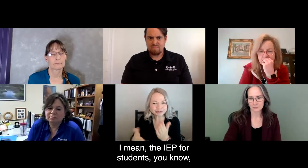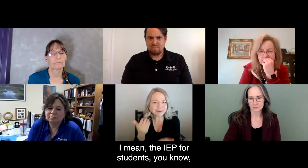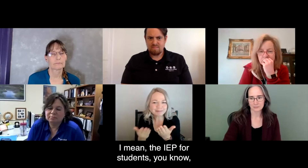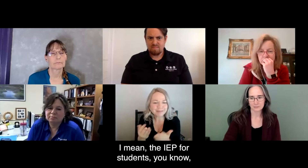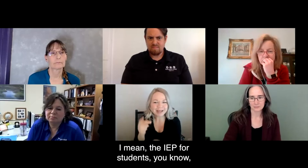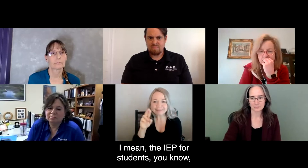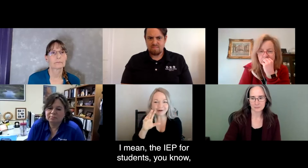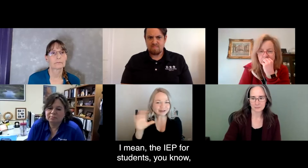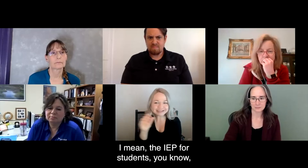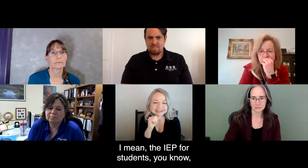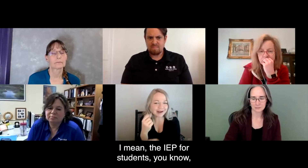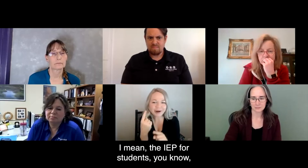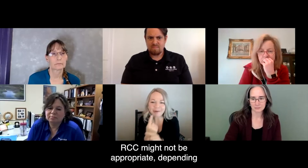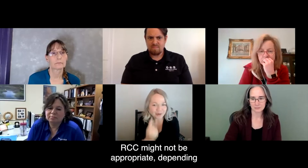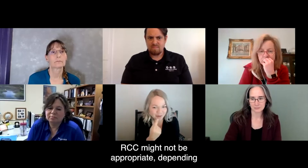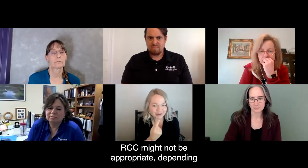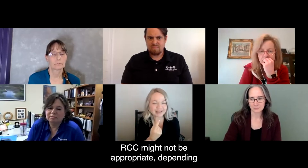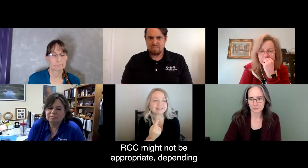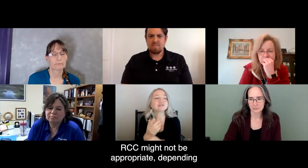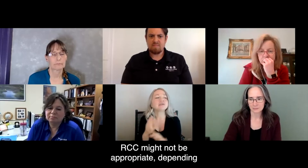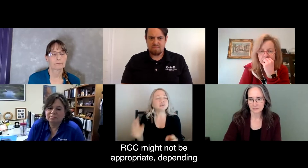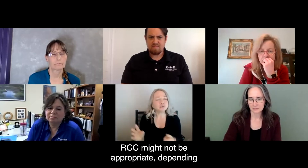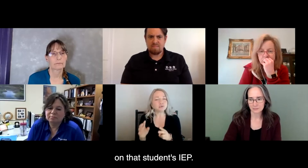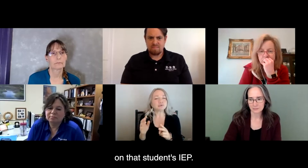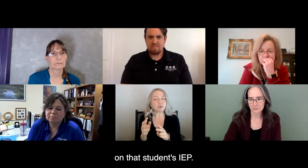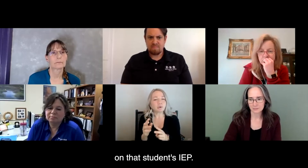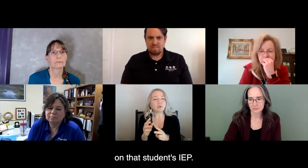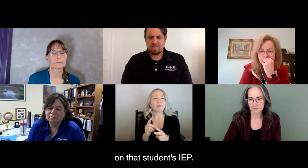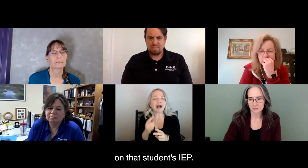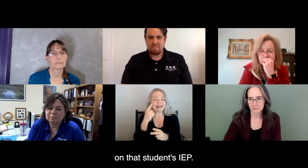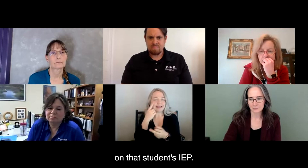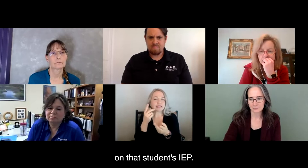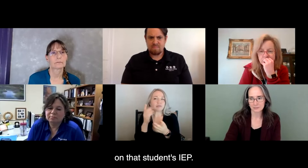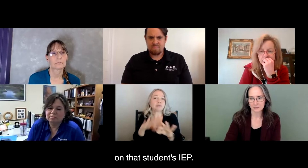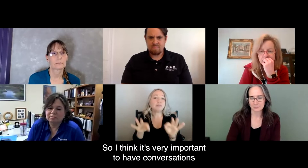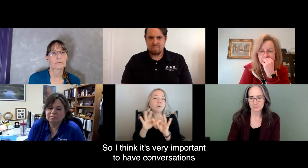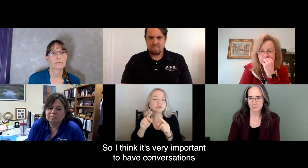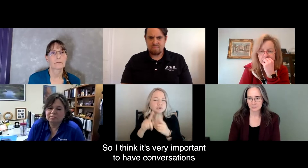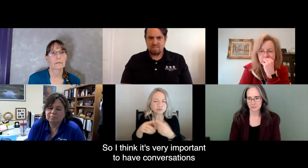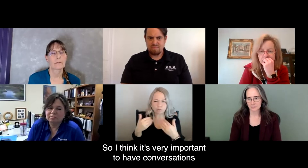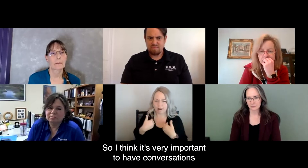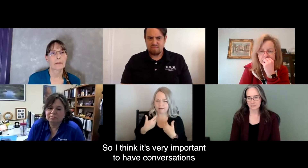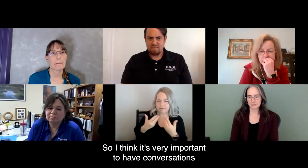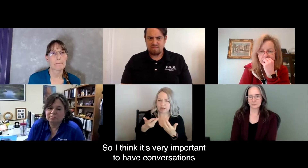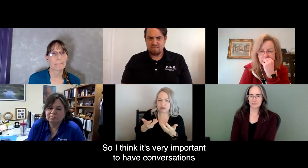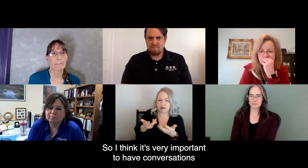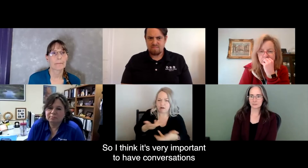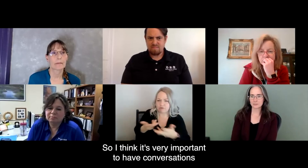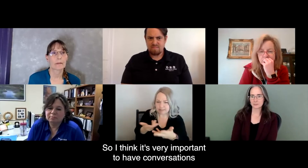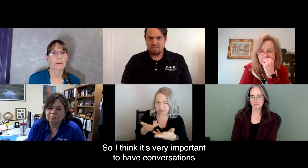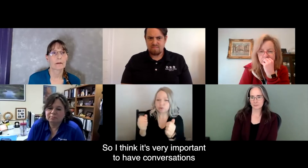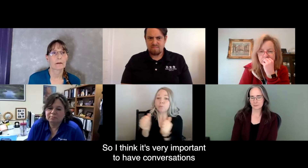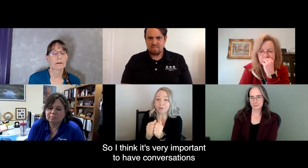I mean, the EIP for students, you know, RCC might not be appropriate depending on that student's EIP or IEP. So I think it's very